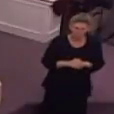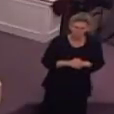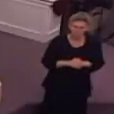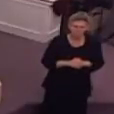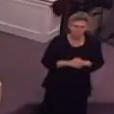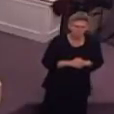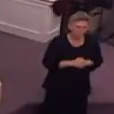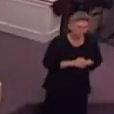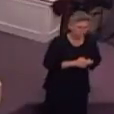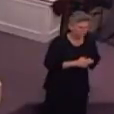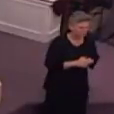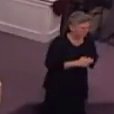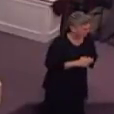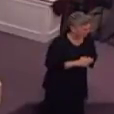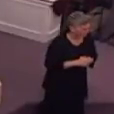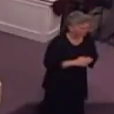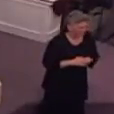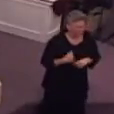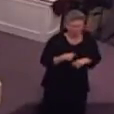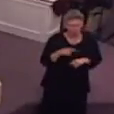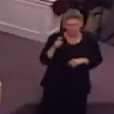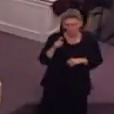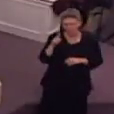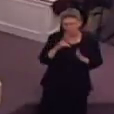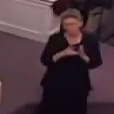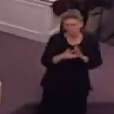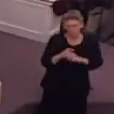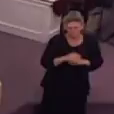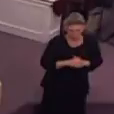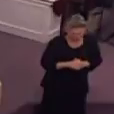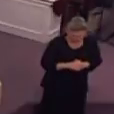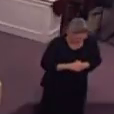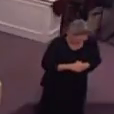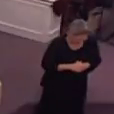for. Oh, we need you, Jesus.